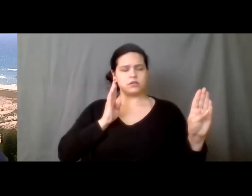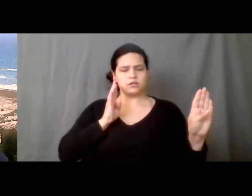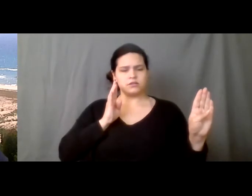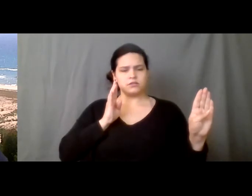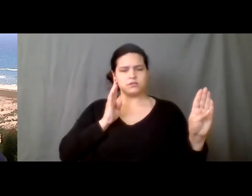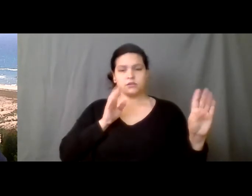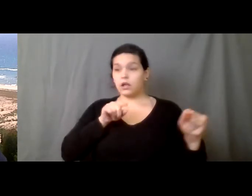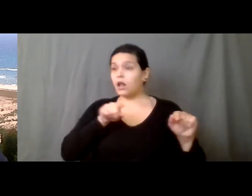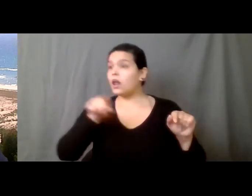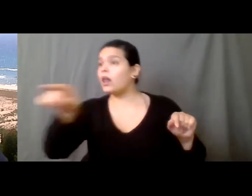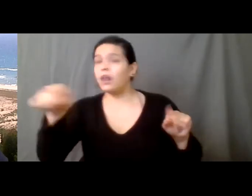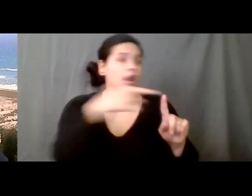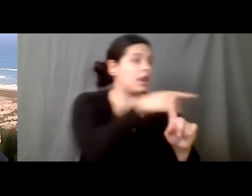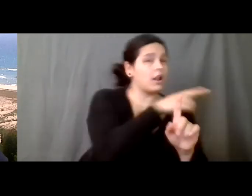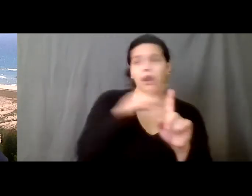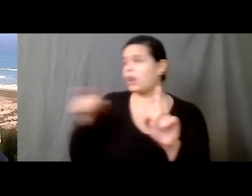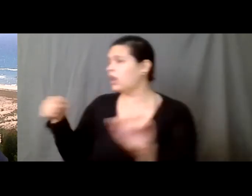mental at the express